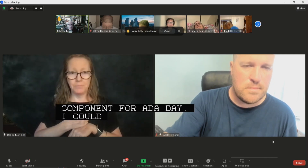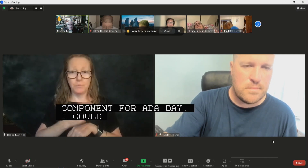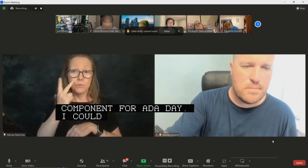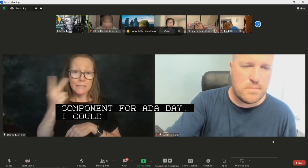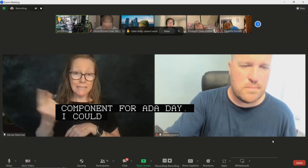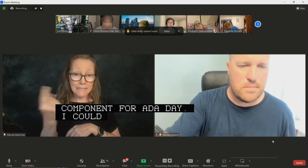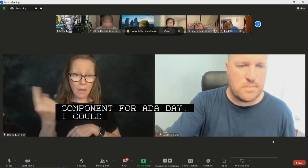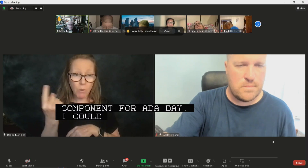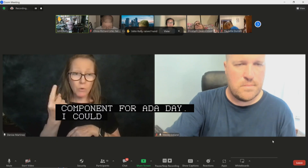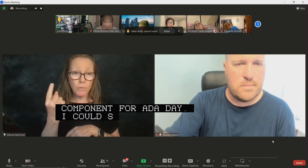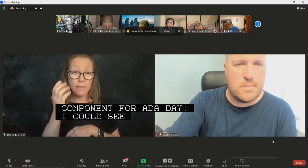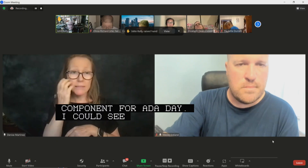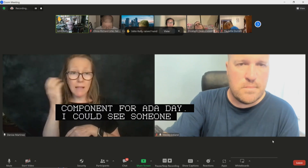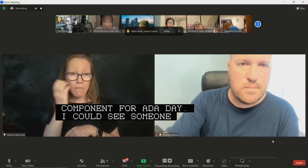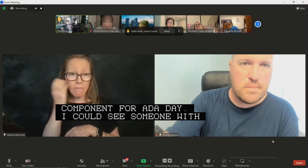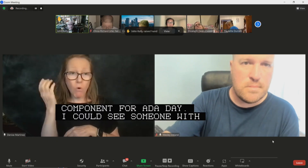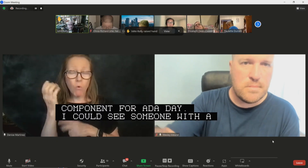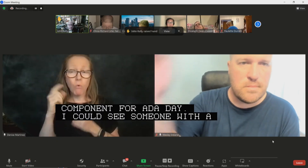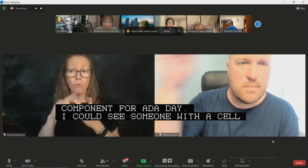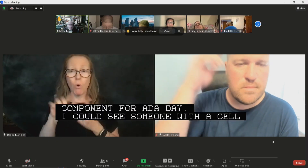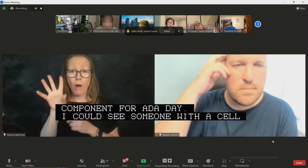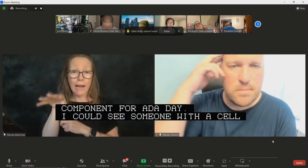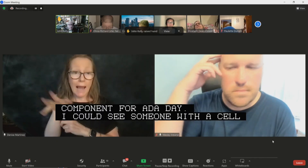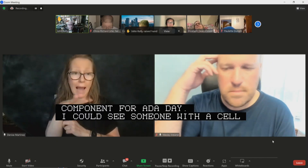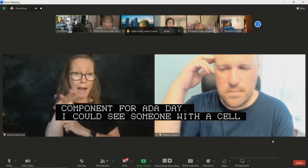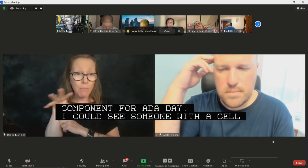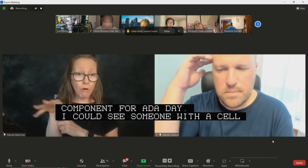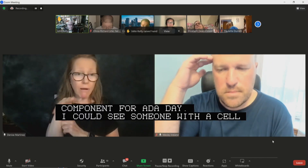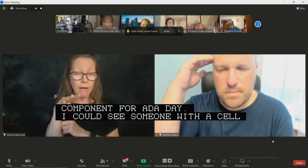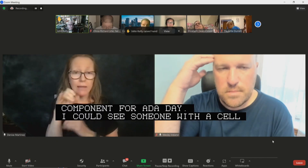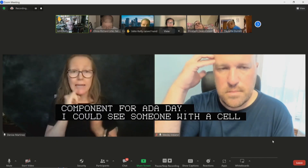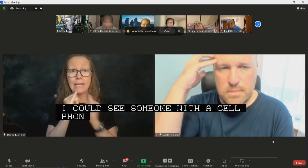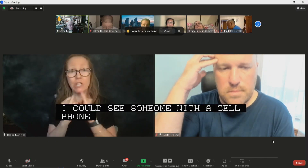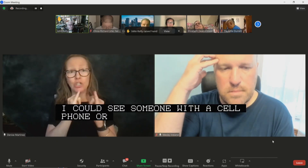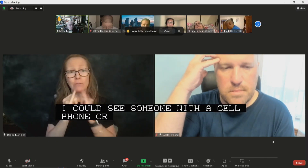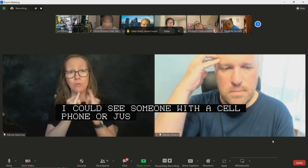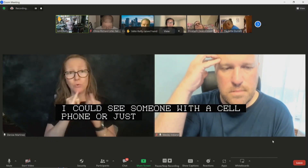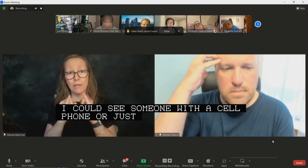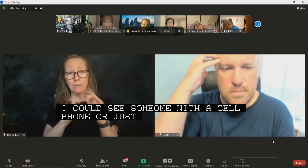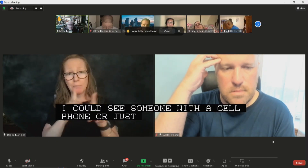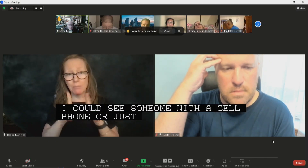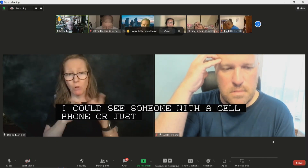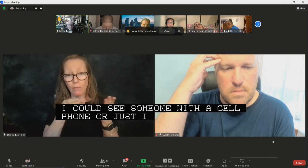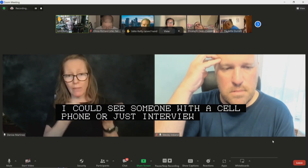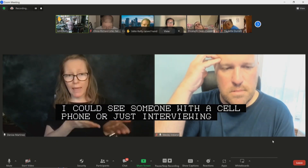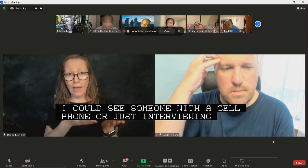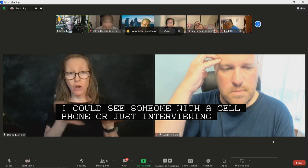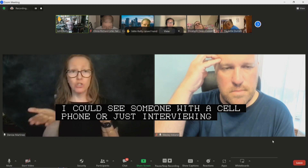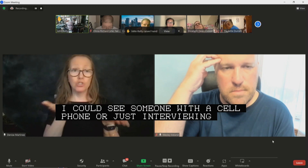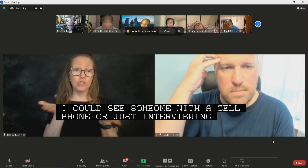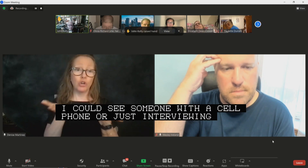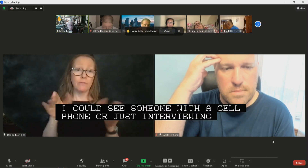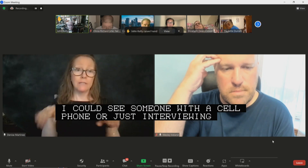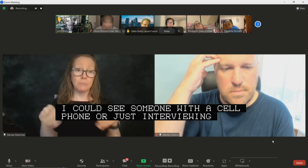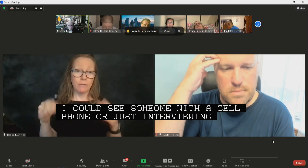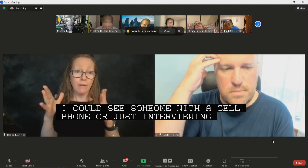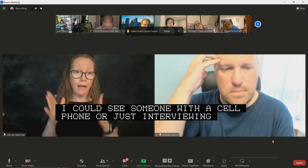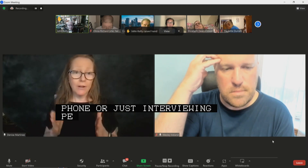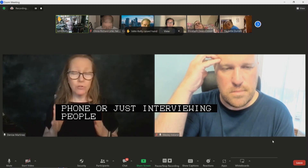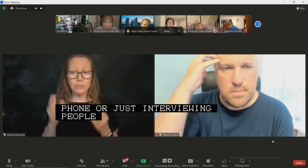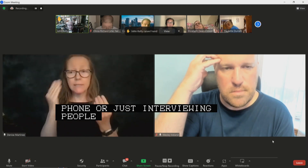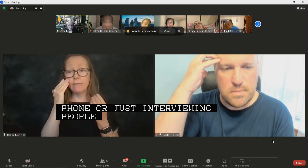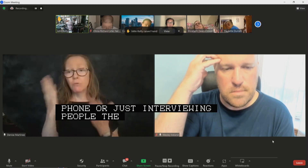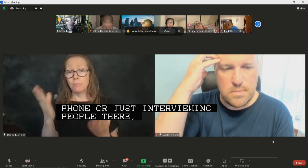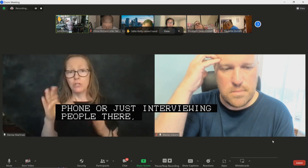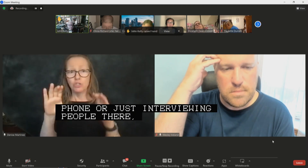camera just interviewing people there, service providers, information groups,